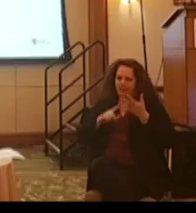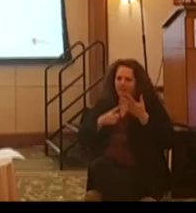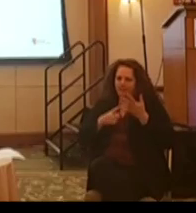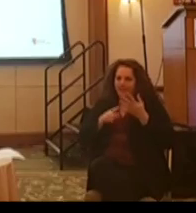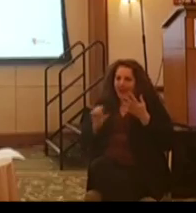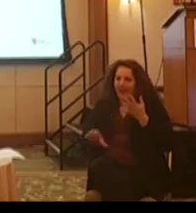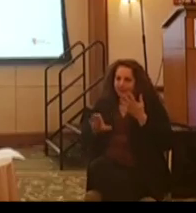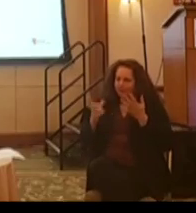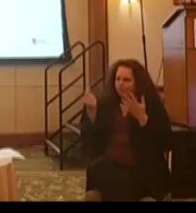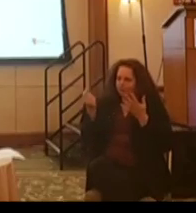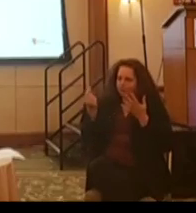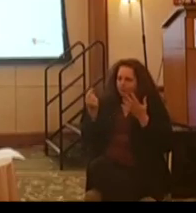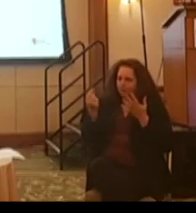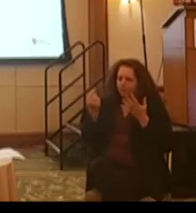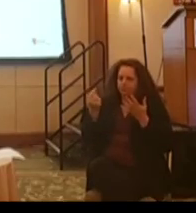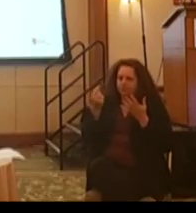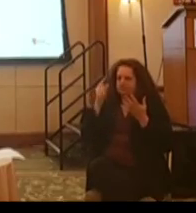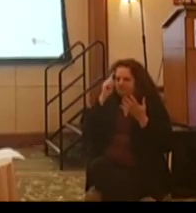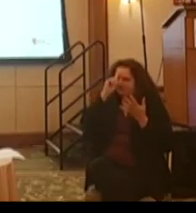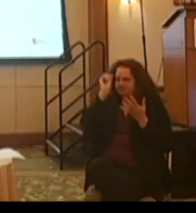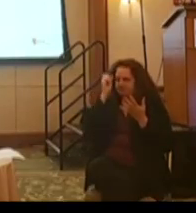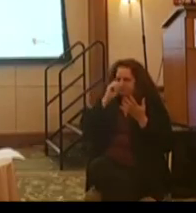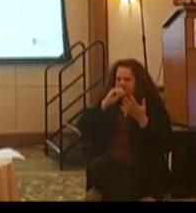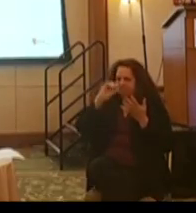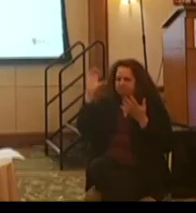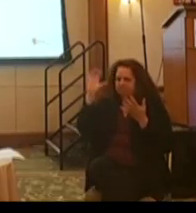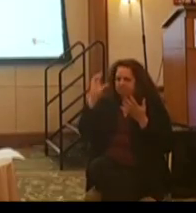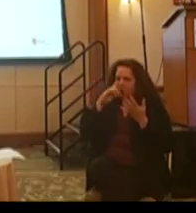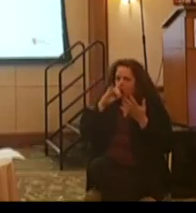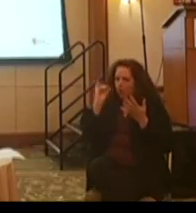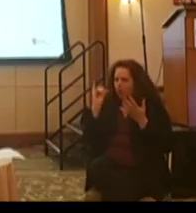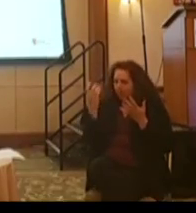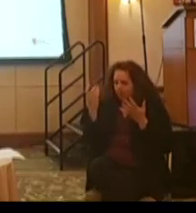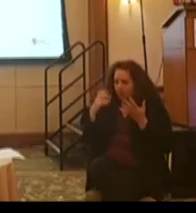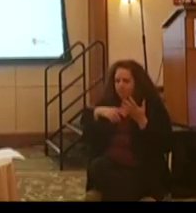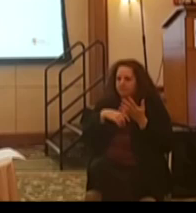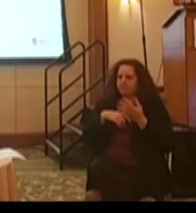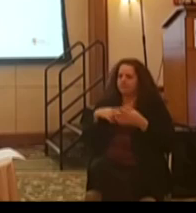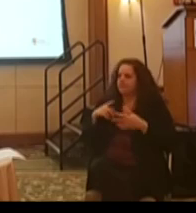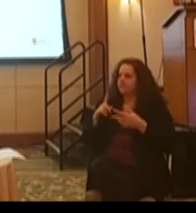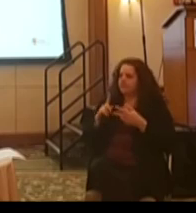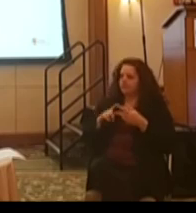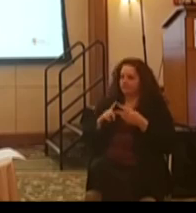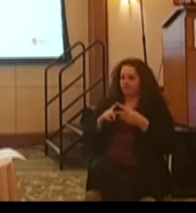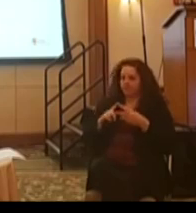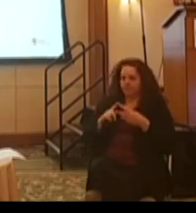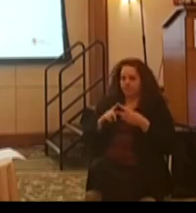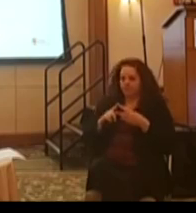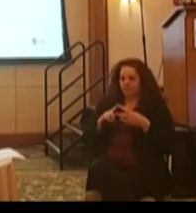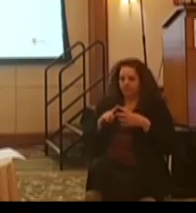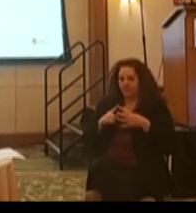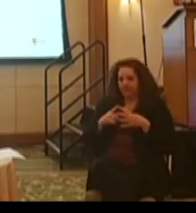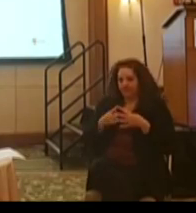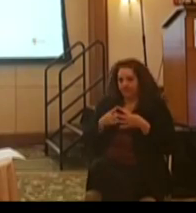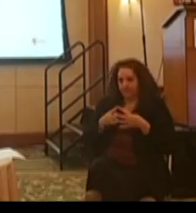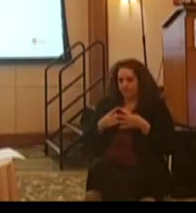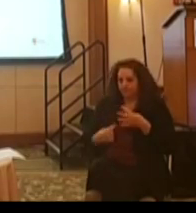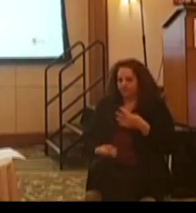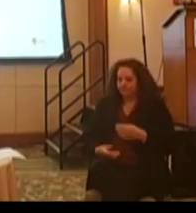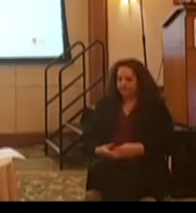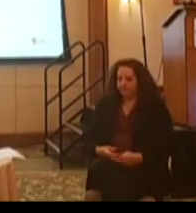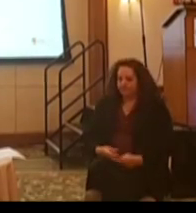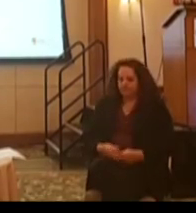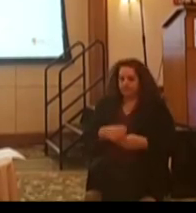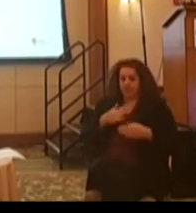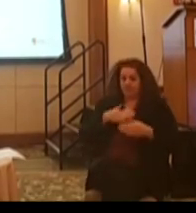look like? So conversations as possibility. One of the very first projects that I